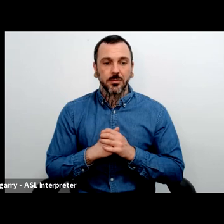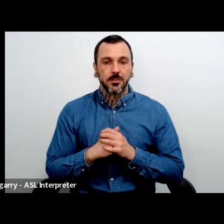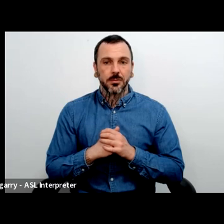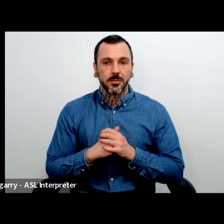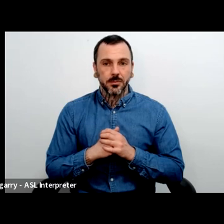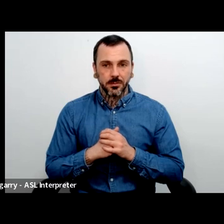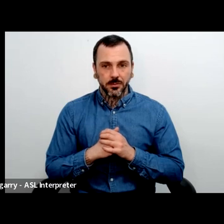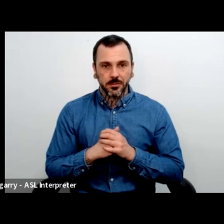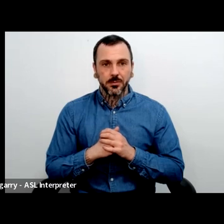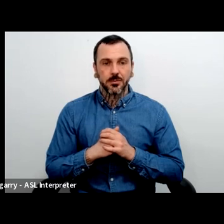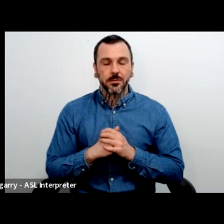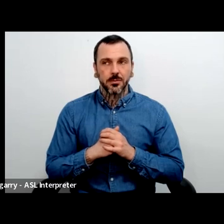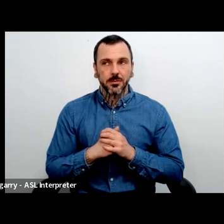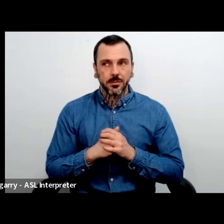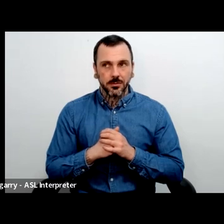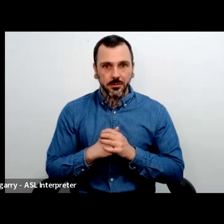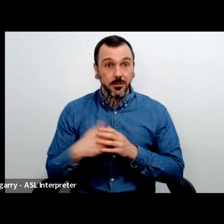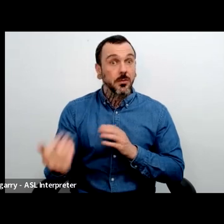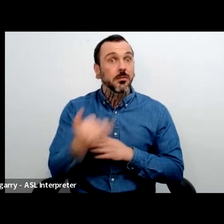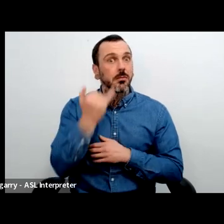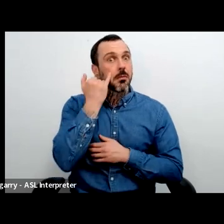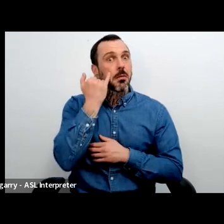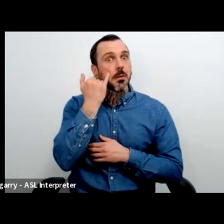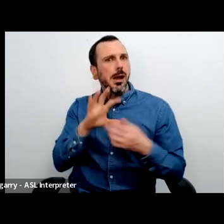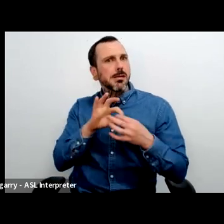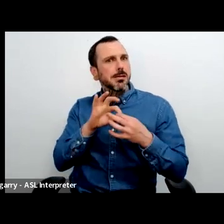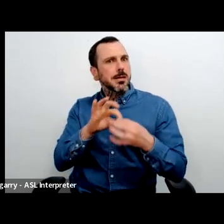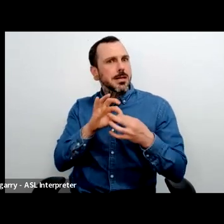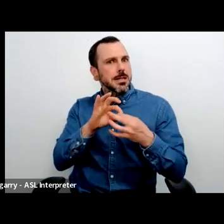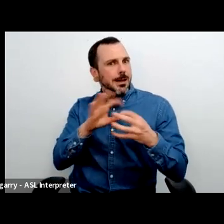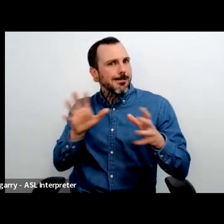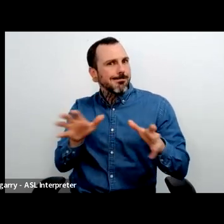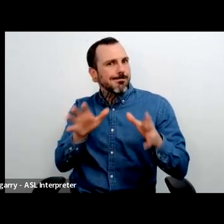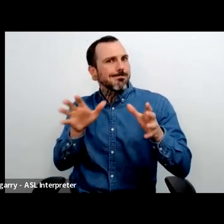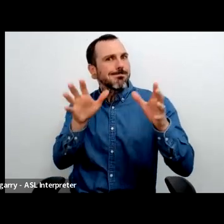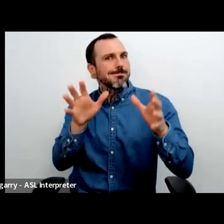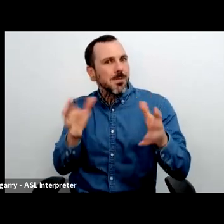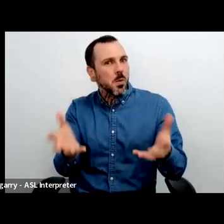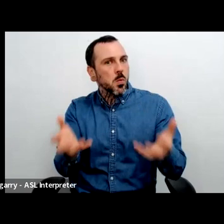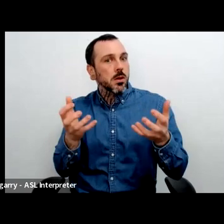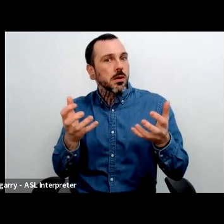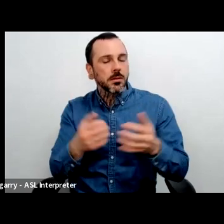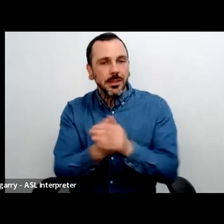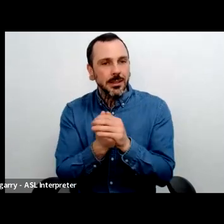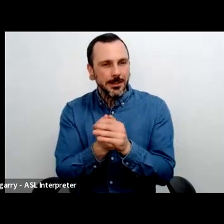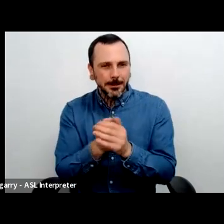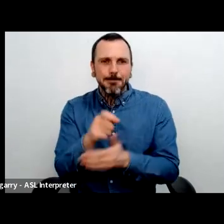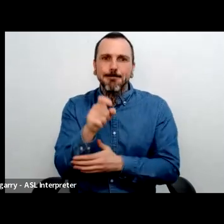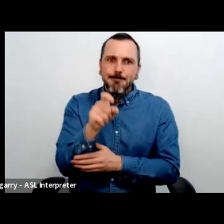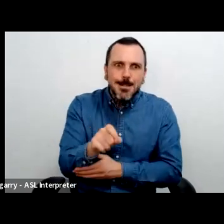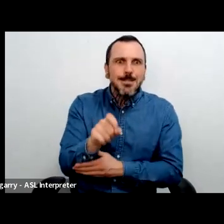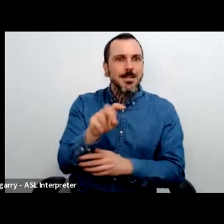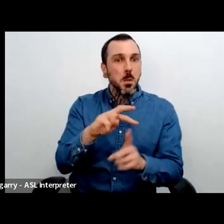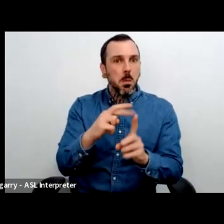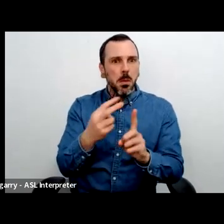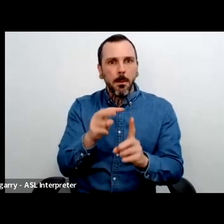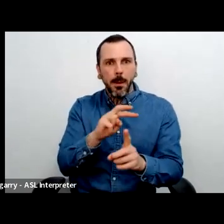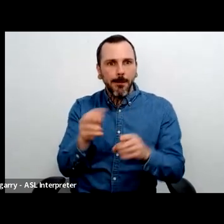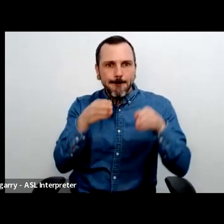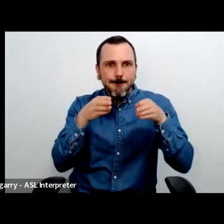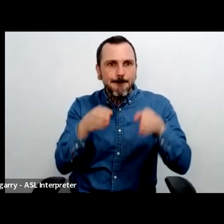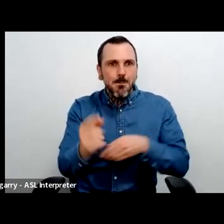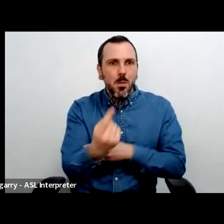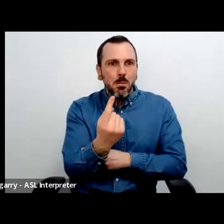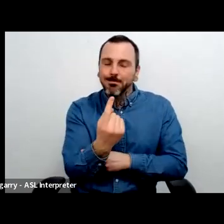it requires a way of embracing other ways of thinking of what theater can